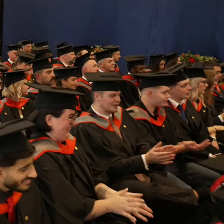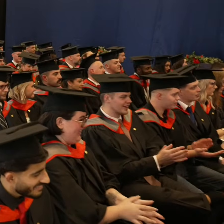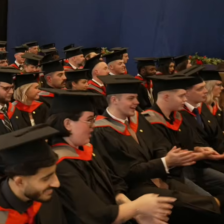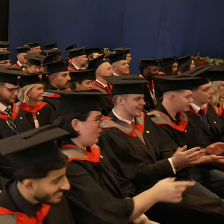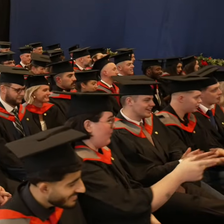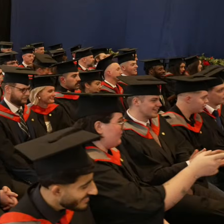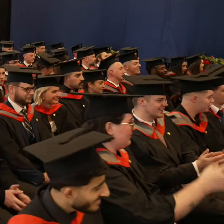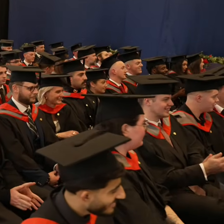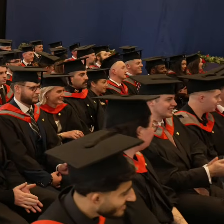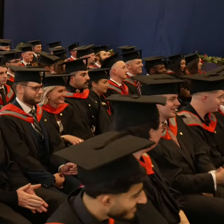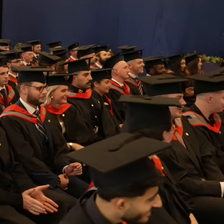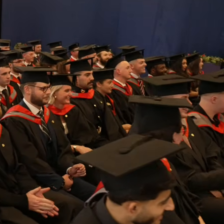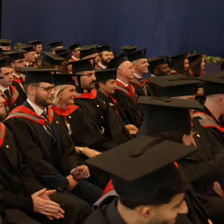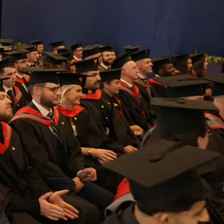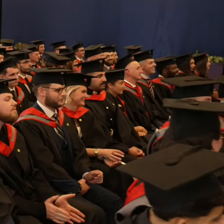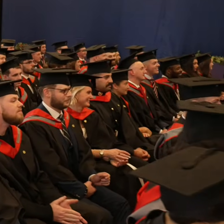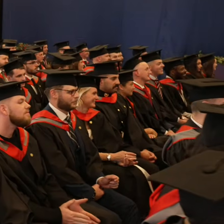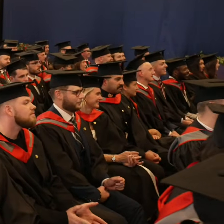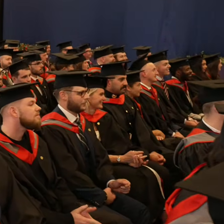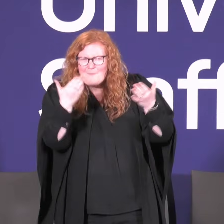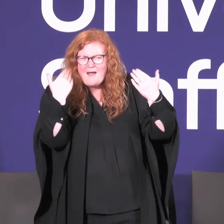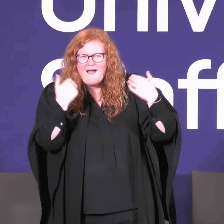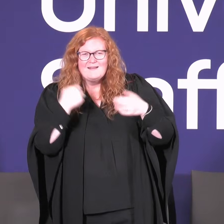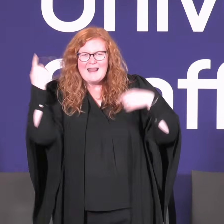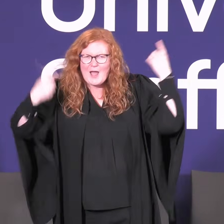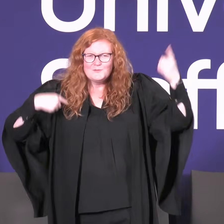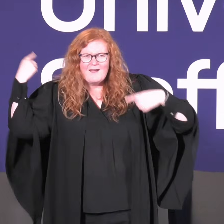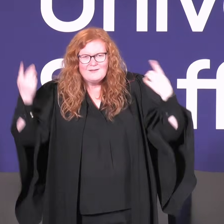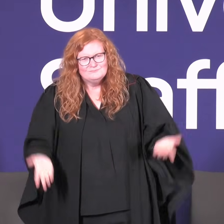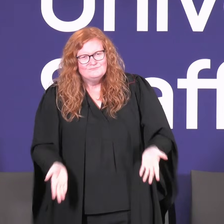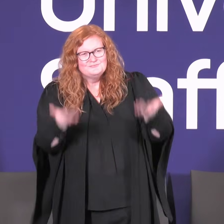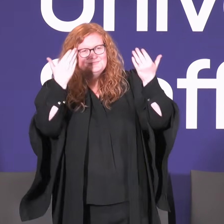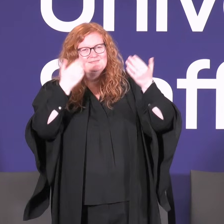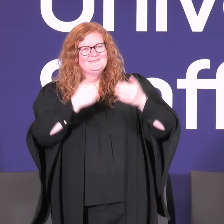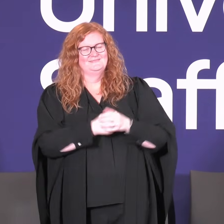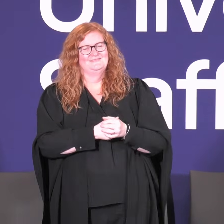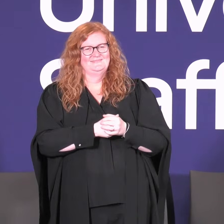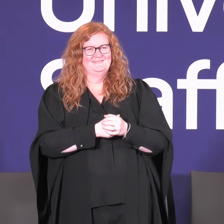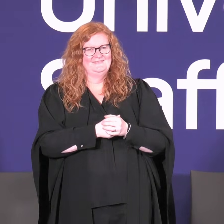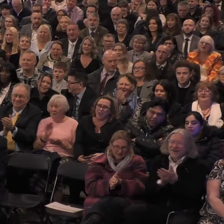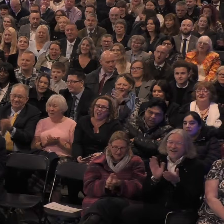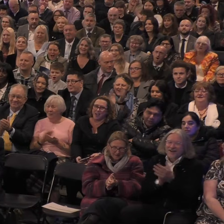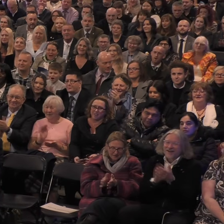Oh, come on. I know you can do better than that. So let's go again. 1, 2, 3.